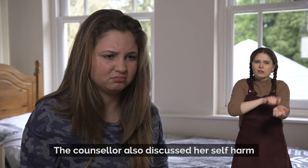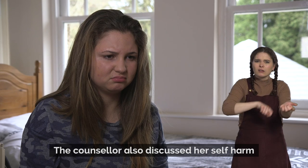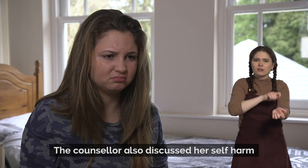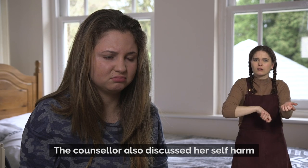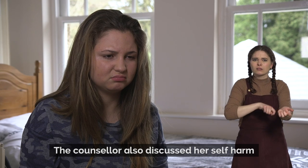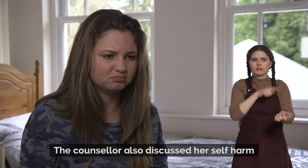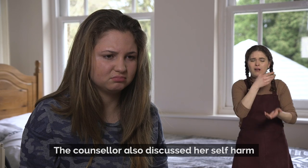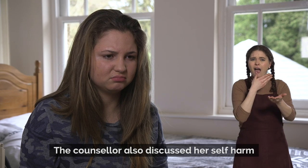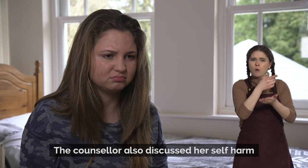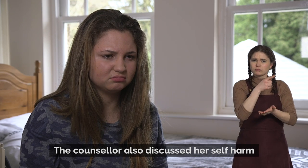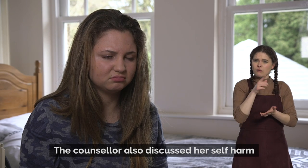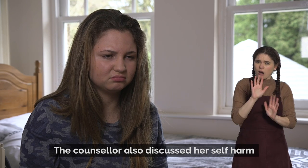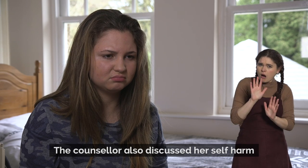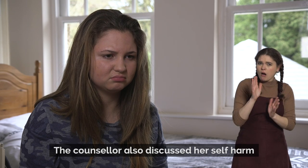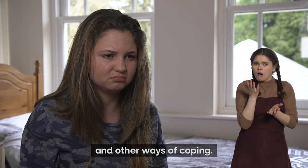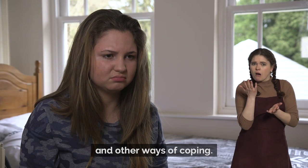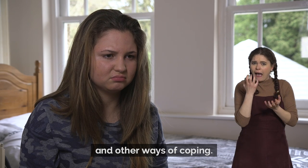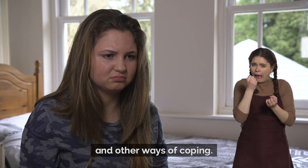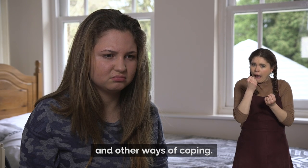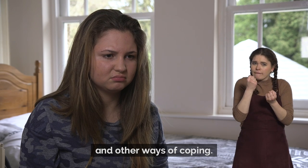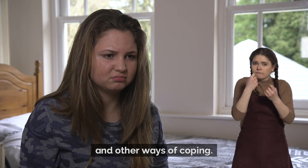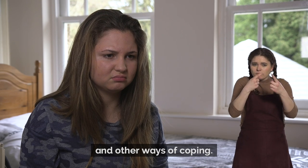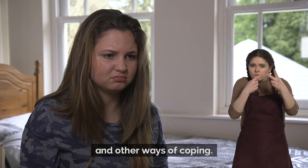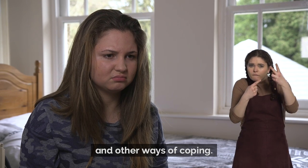The counsellor also discussed her self-harm and other ways of coping.